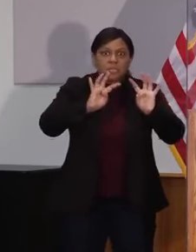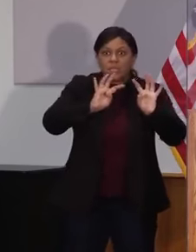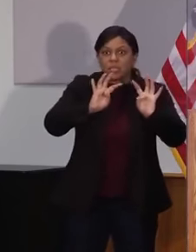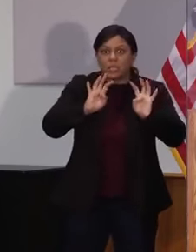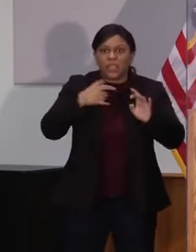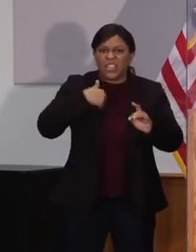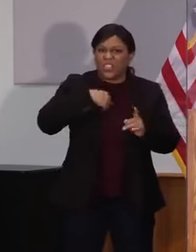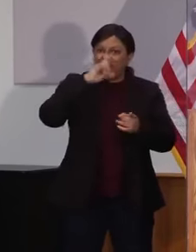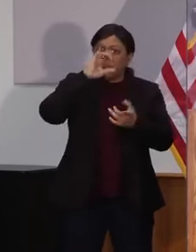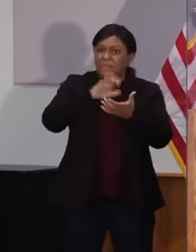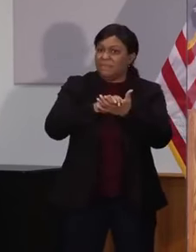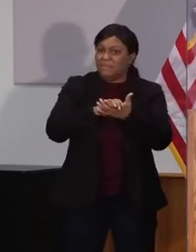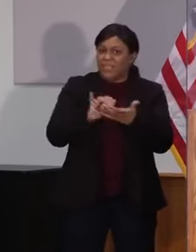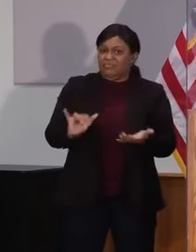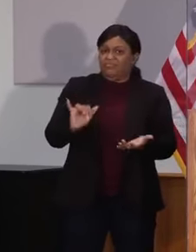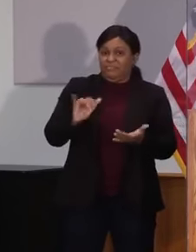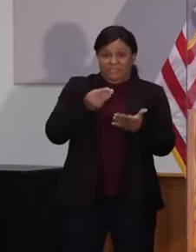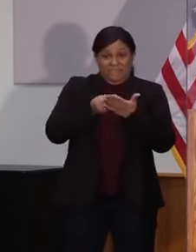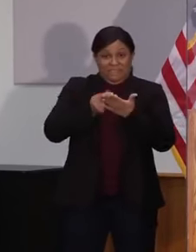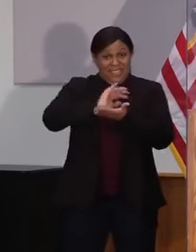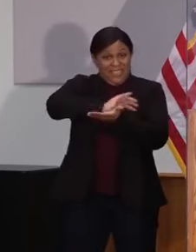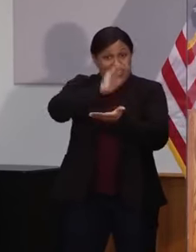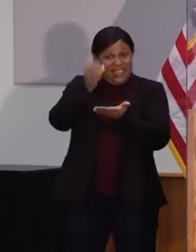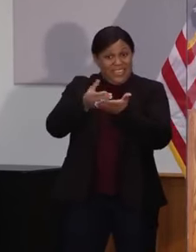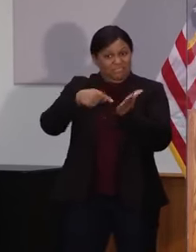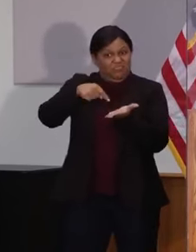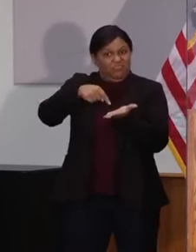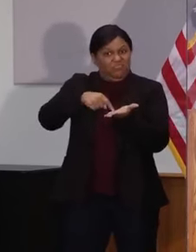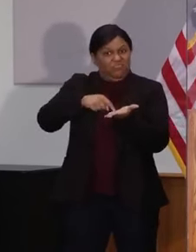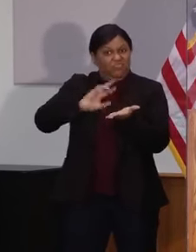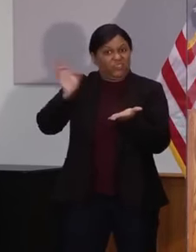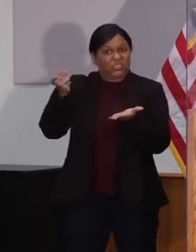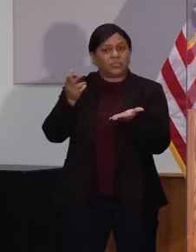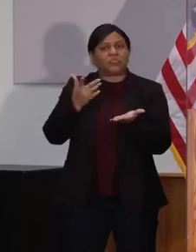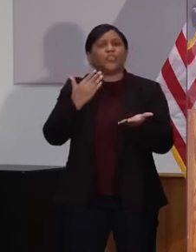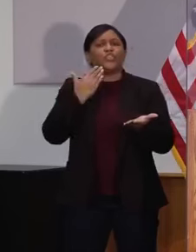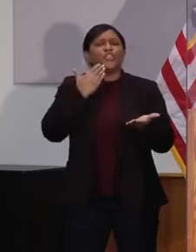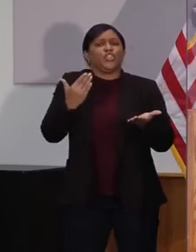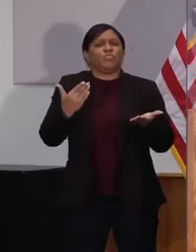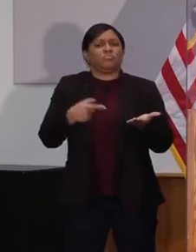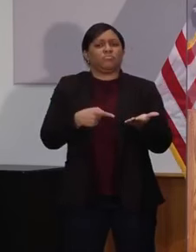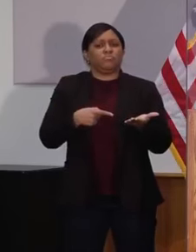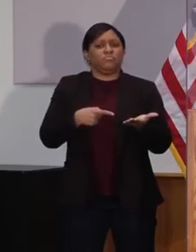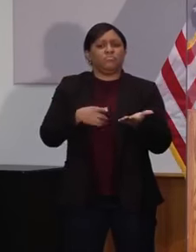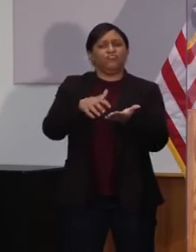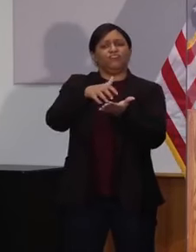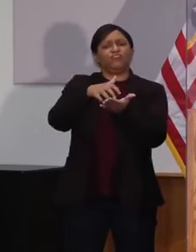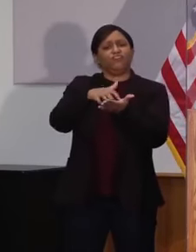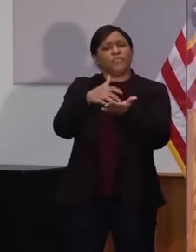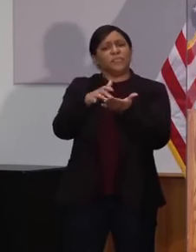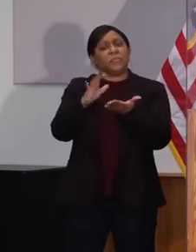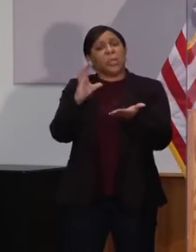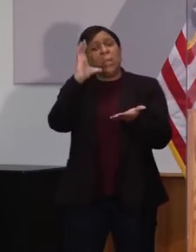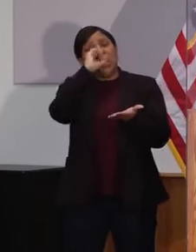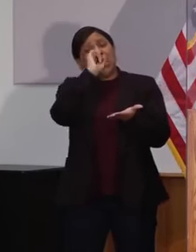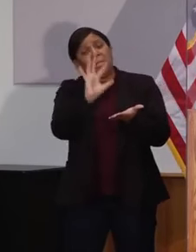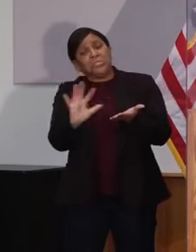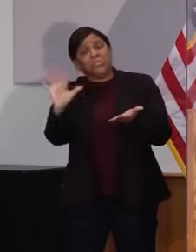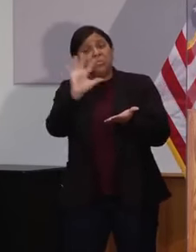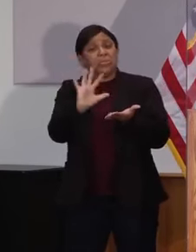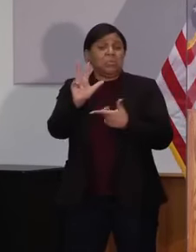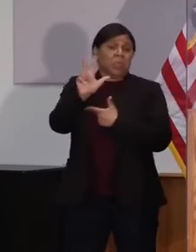amount that we have put together is a good faith estimate of what we expect the cost could get